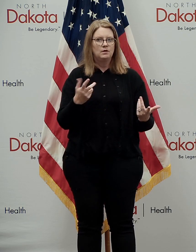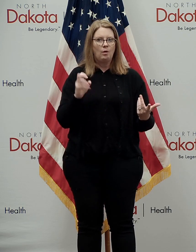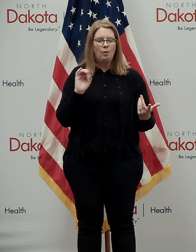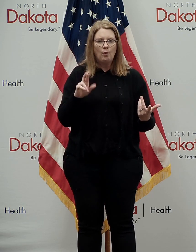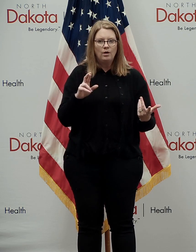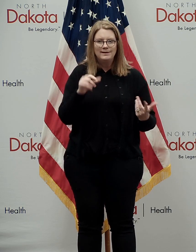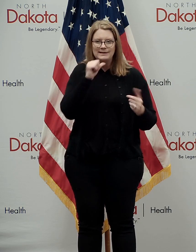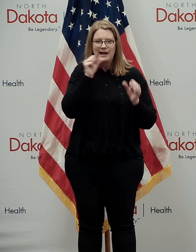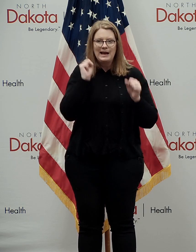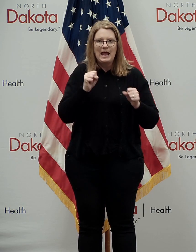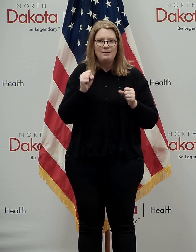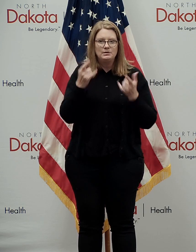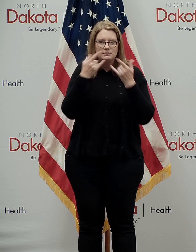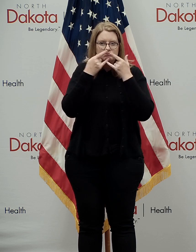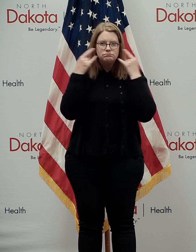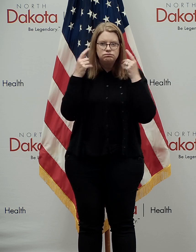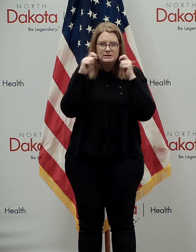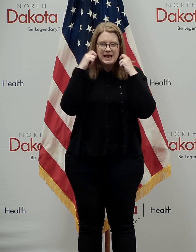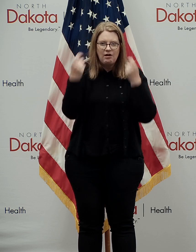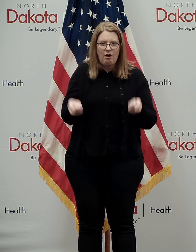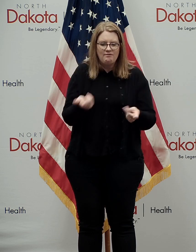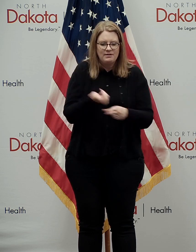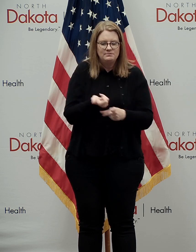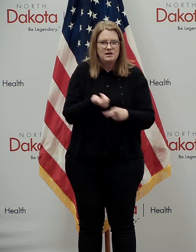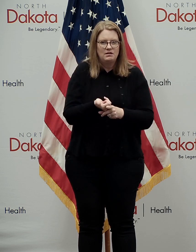words, not able to remove their own mask.